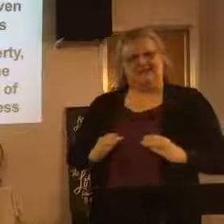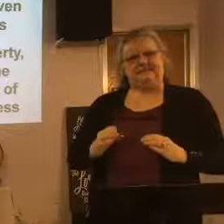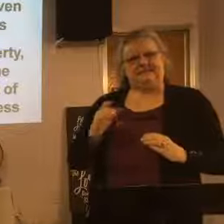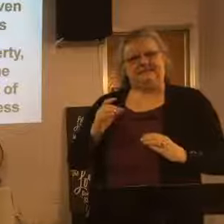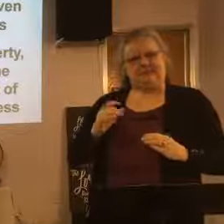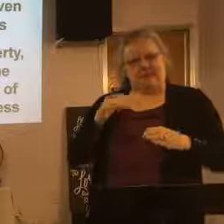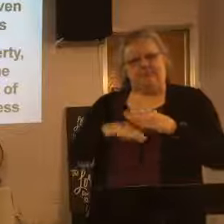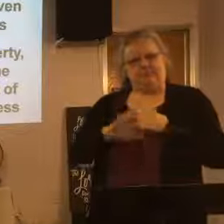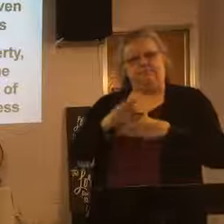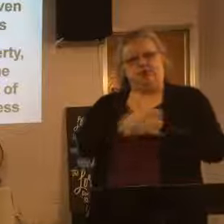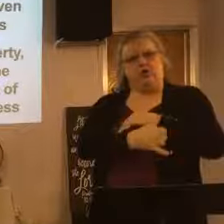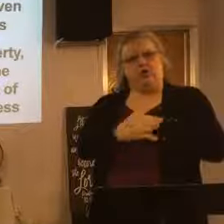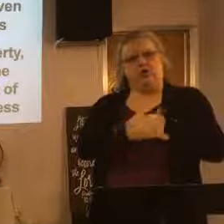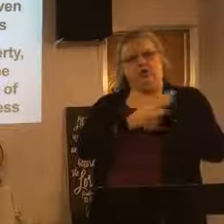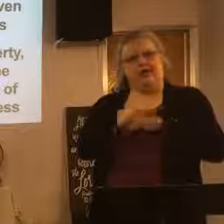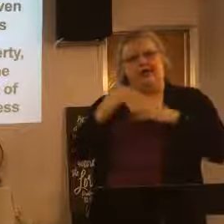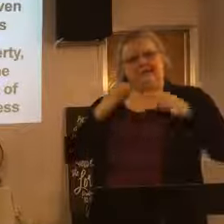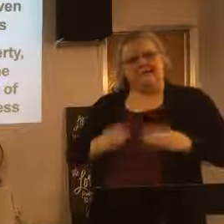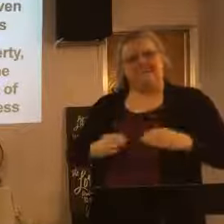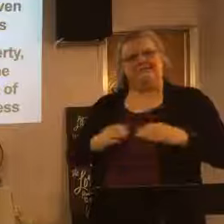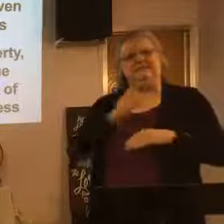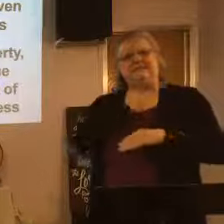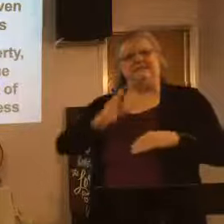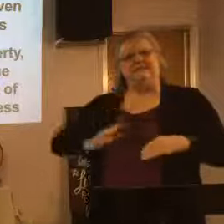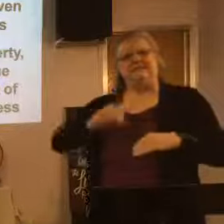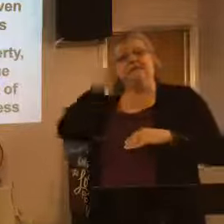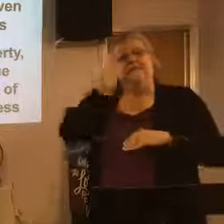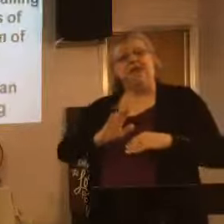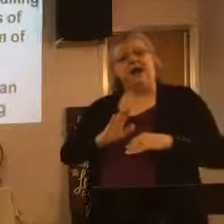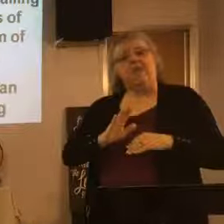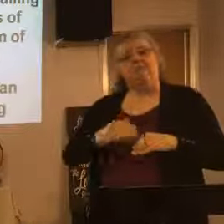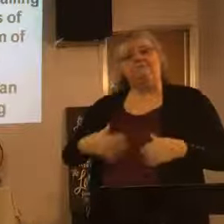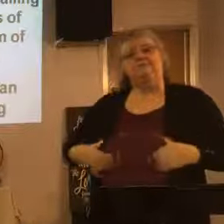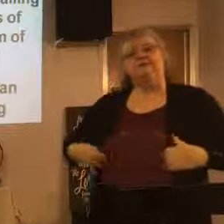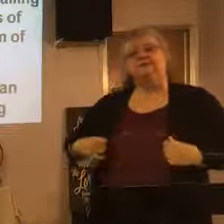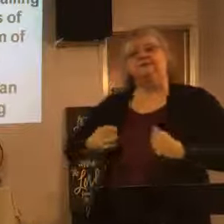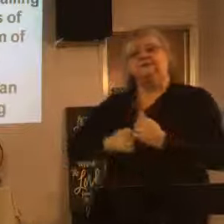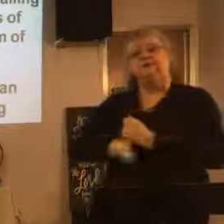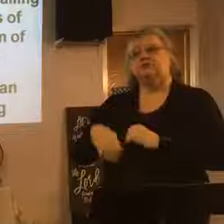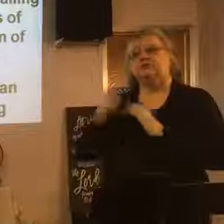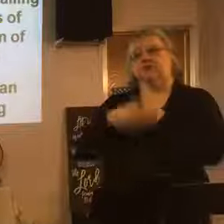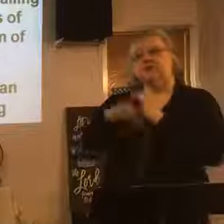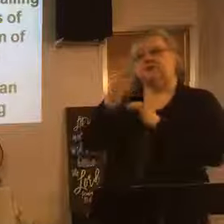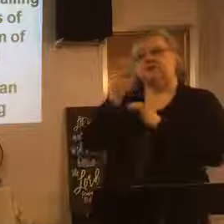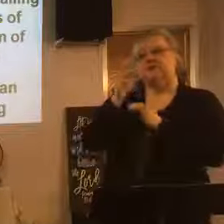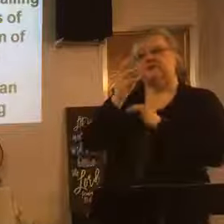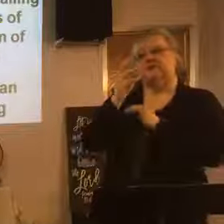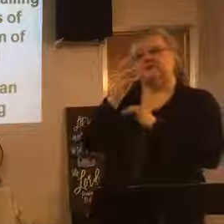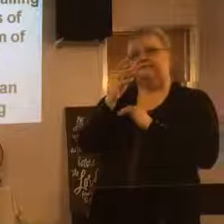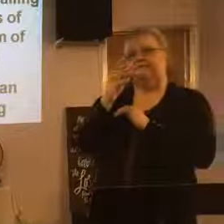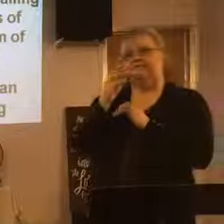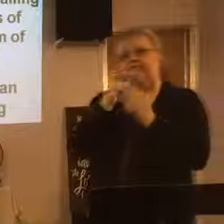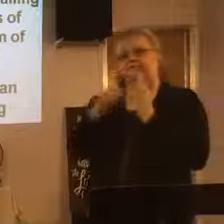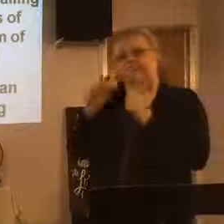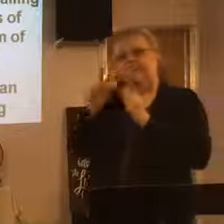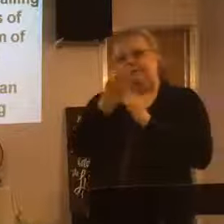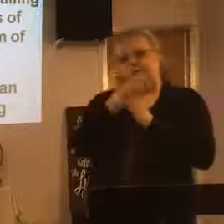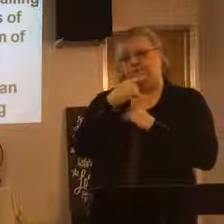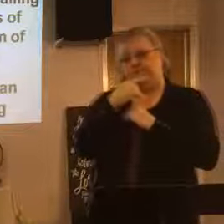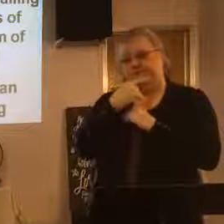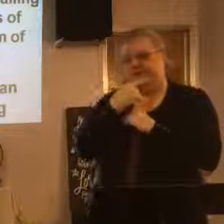your birth country, as well as citizens of the kingdom of God. So here's what he says, chapter 16, Matthew, verse